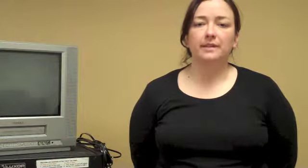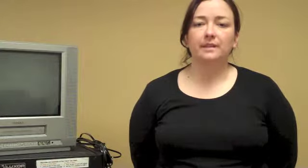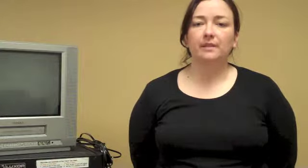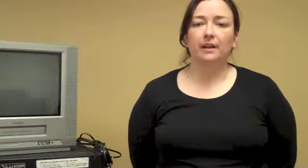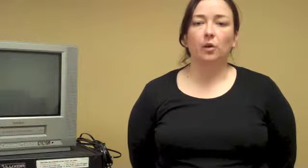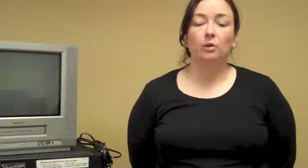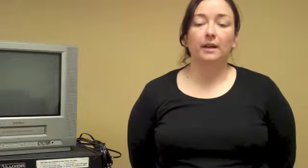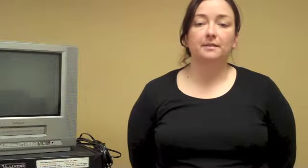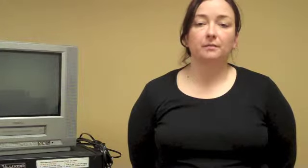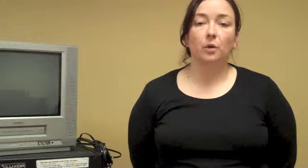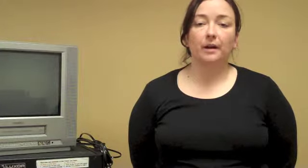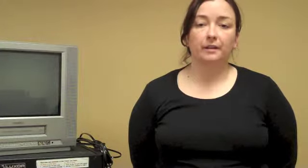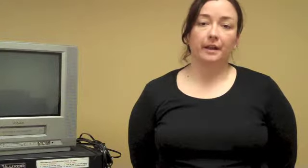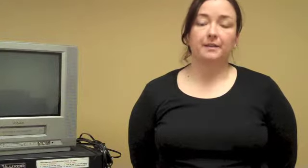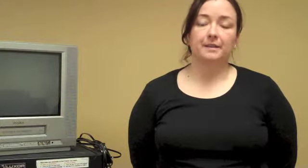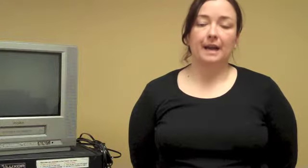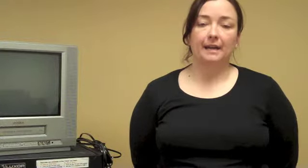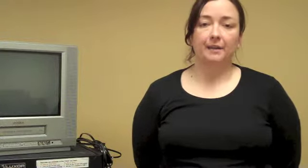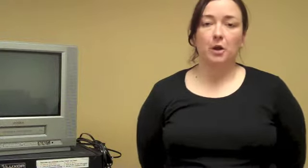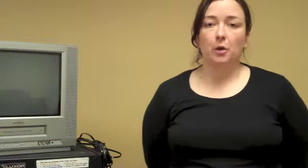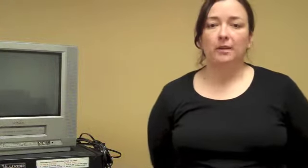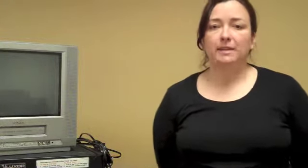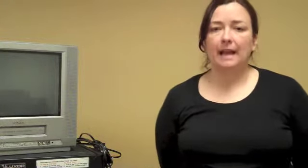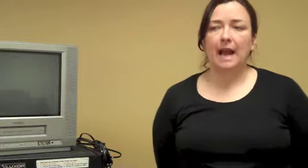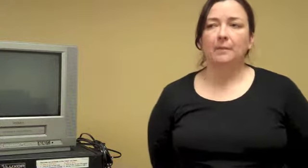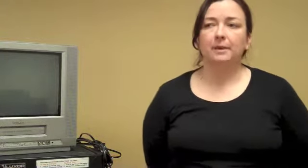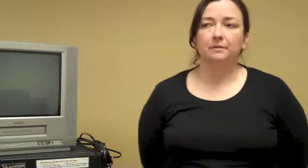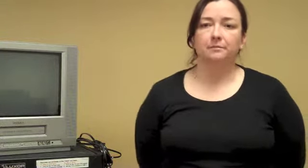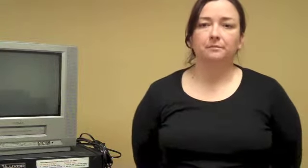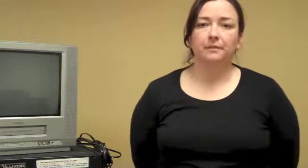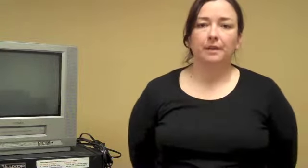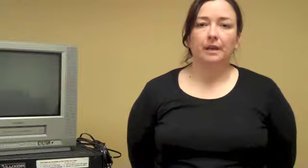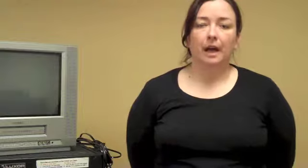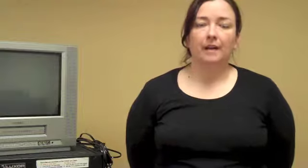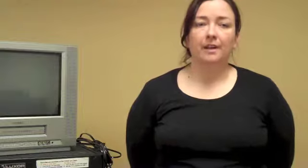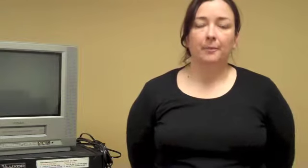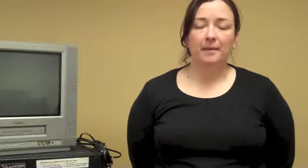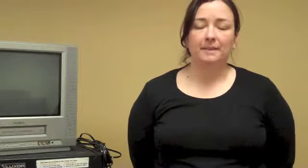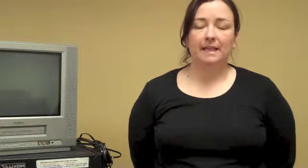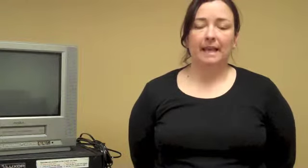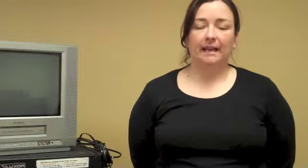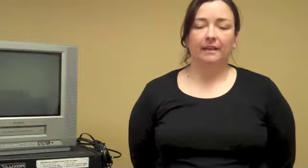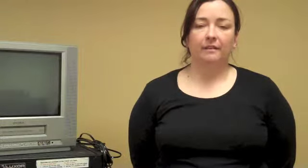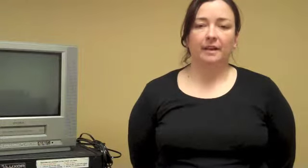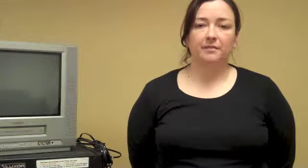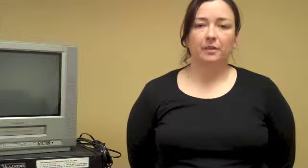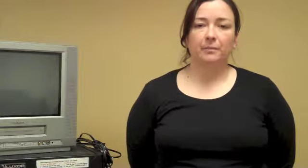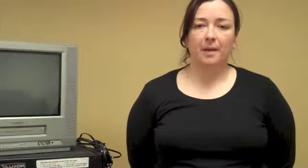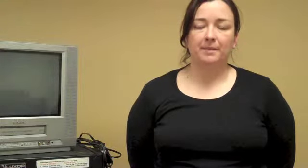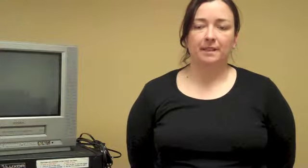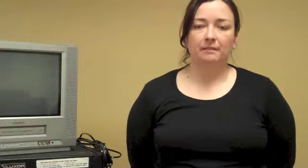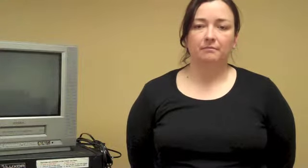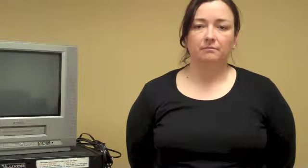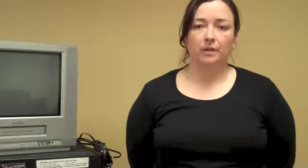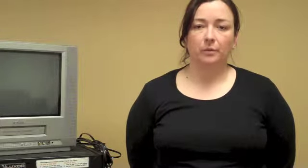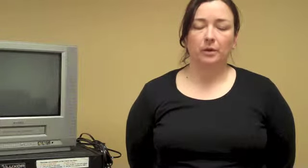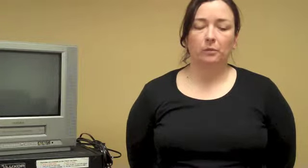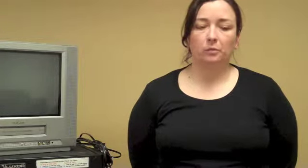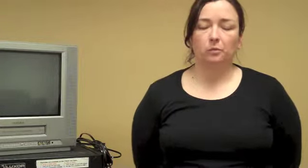Okay, so let's say you've got a cold glass of water outside. What's going to happen? I've got a Pepsi can here that's full of